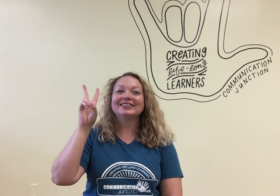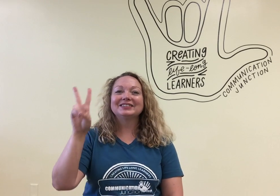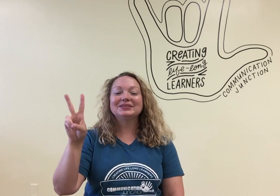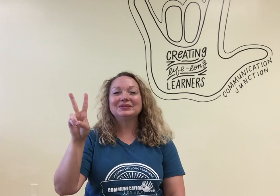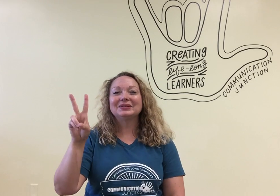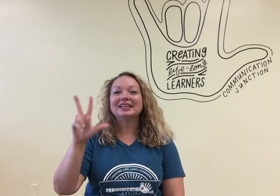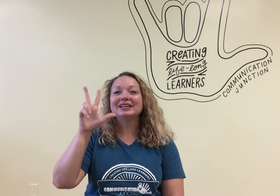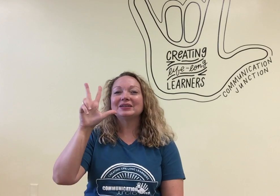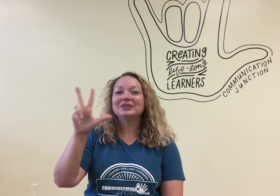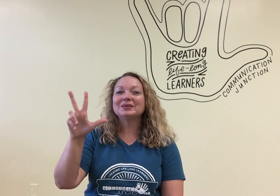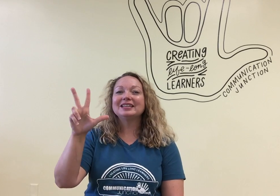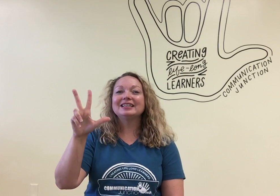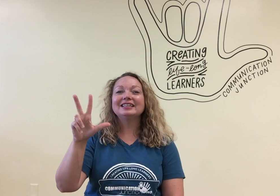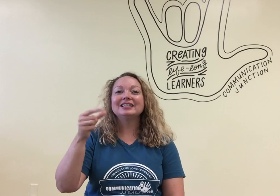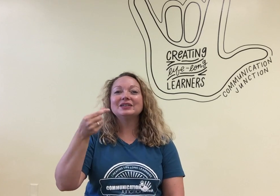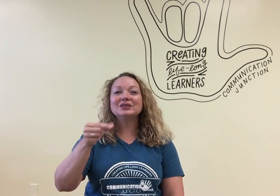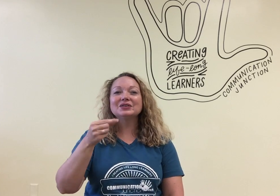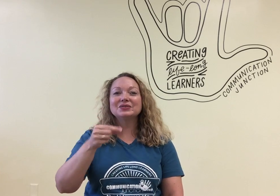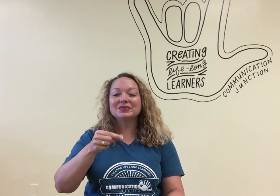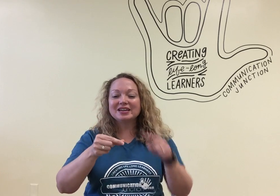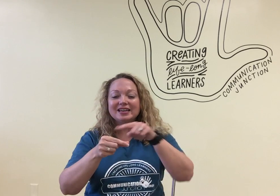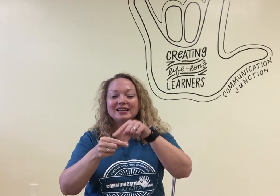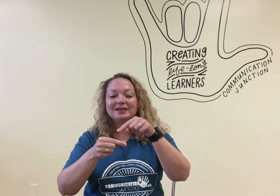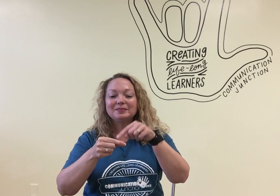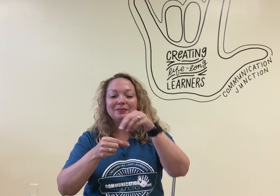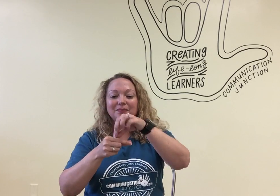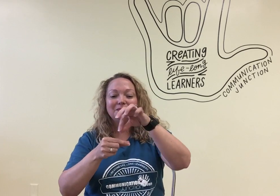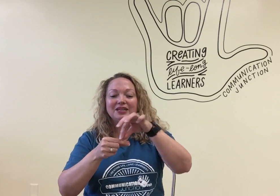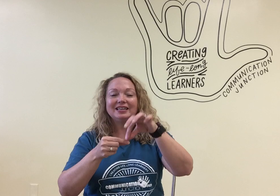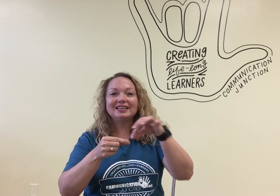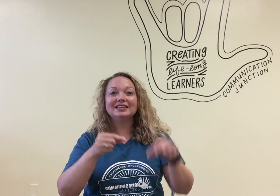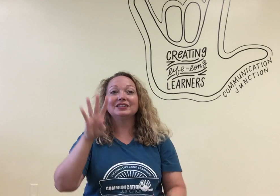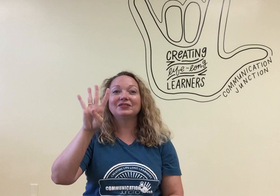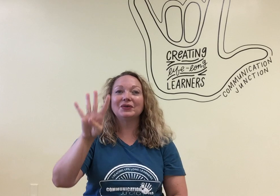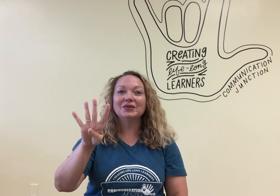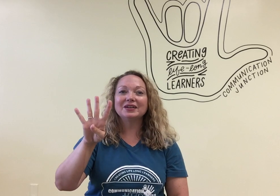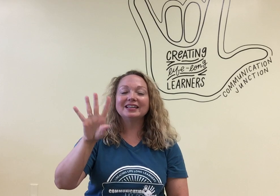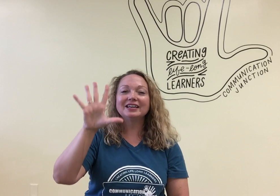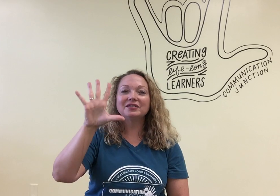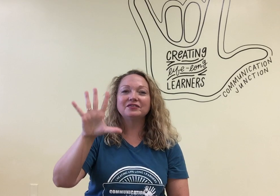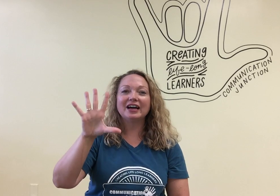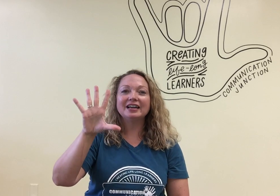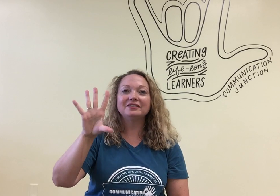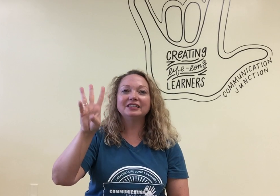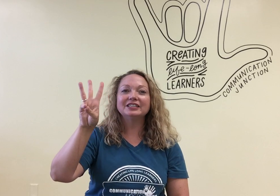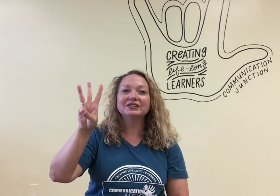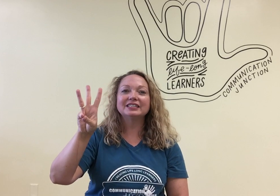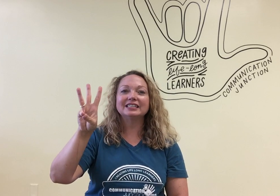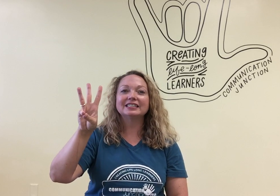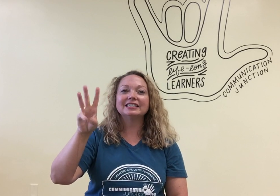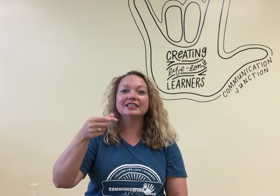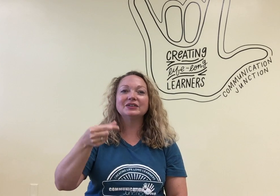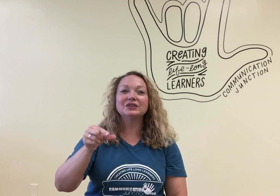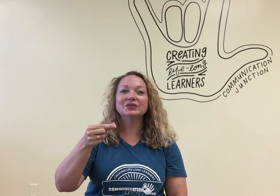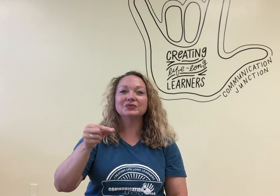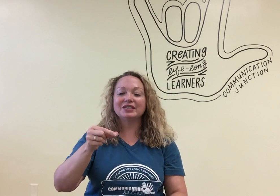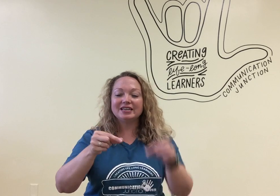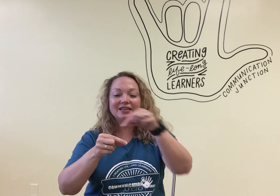2 little, 3 little green peas, 4 little, 5 little, 6 little